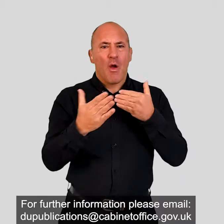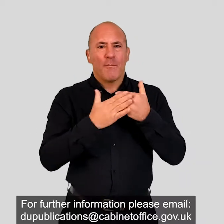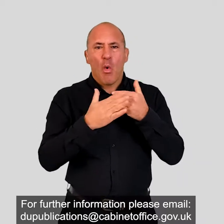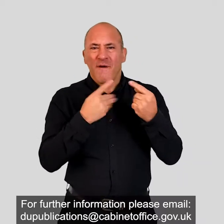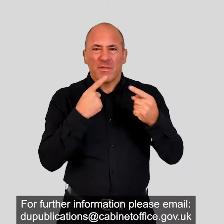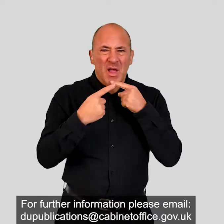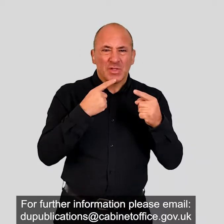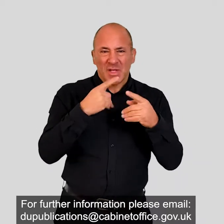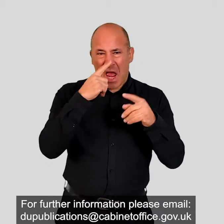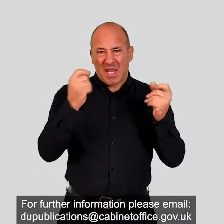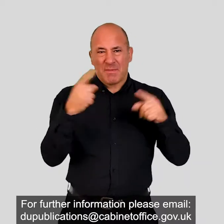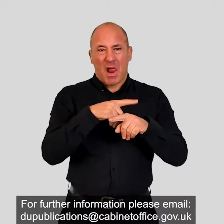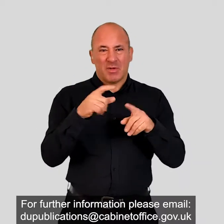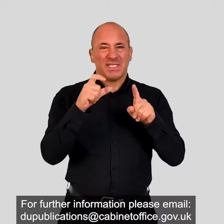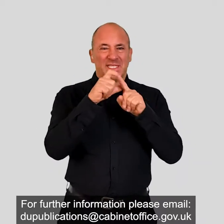further information, please email